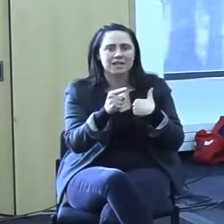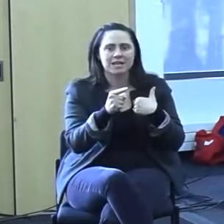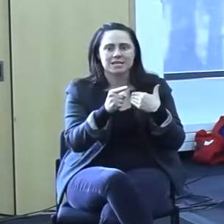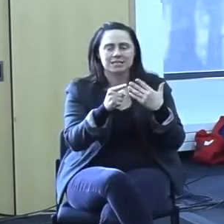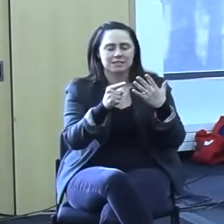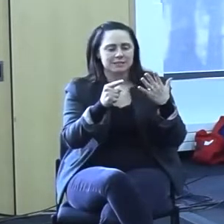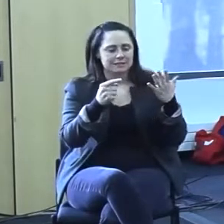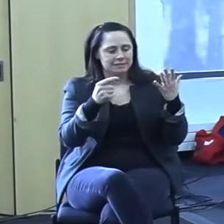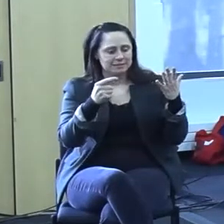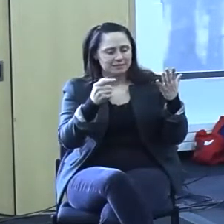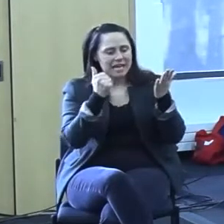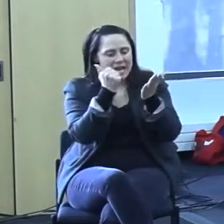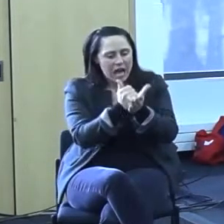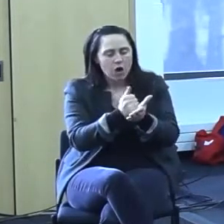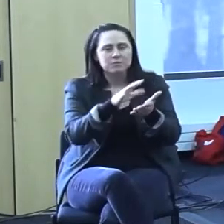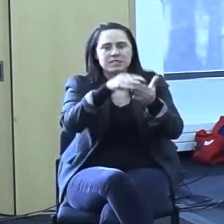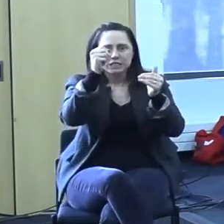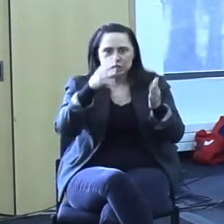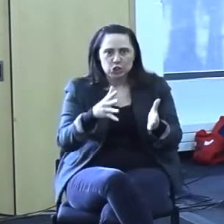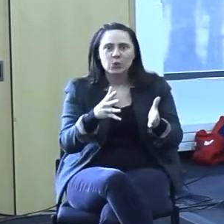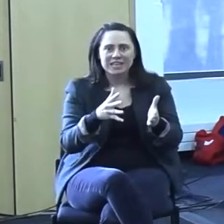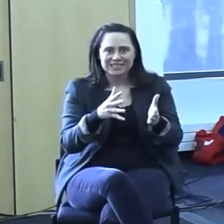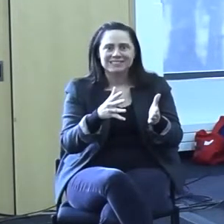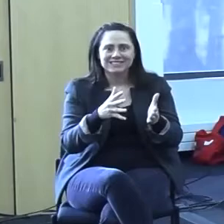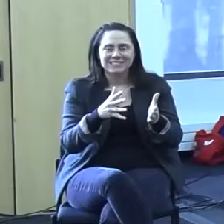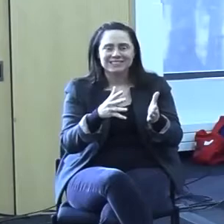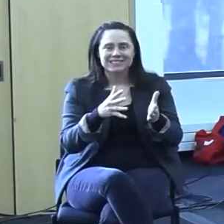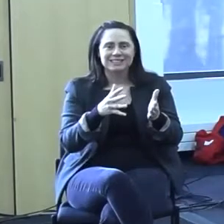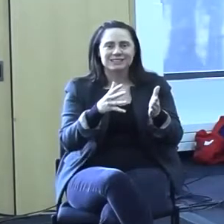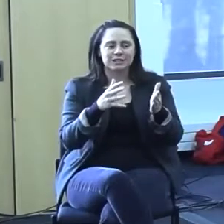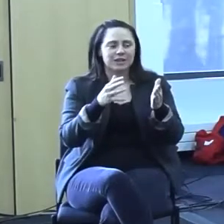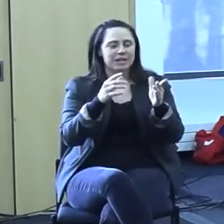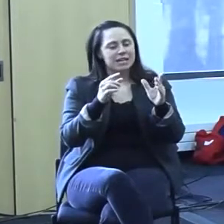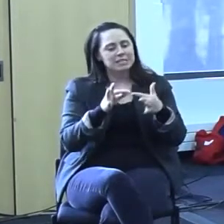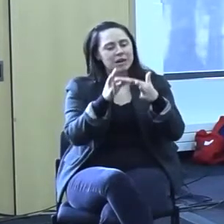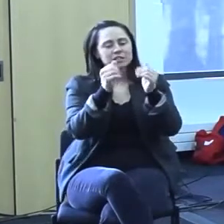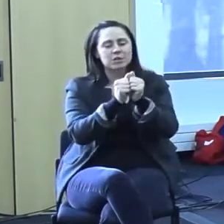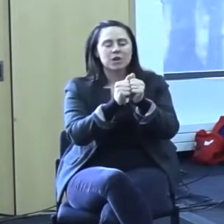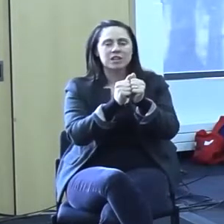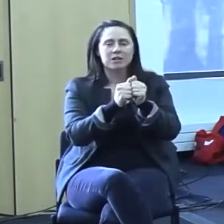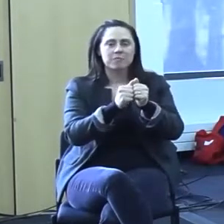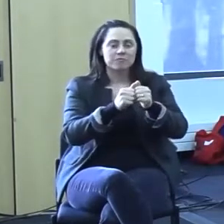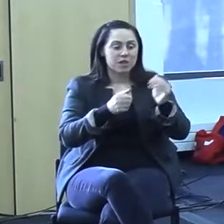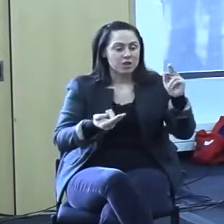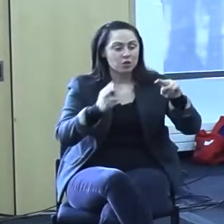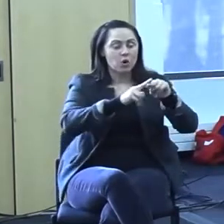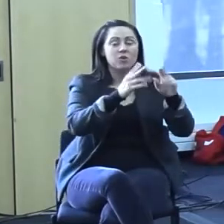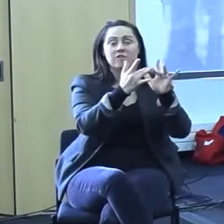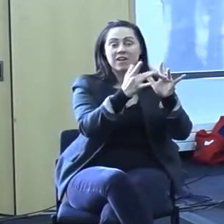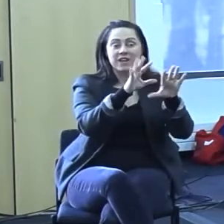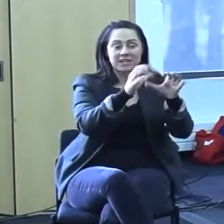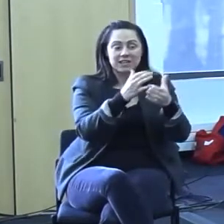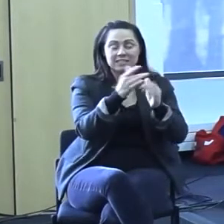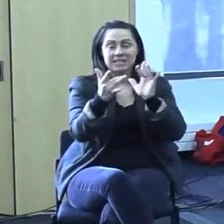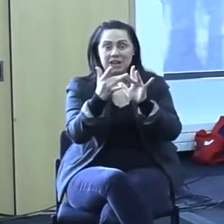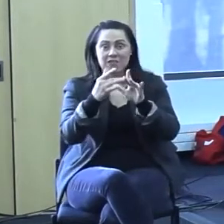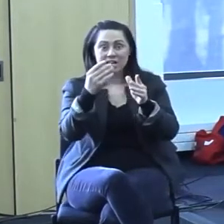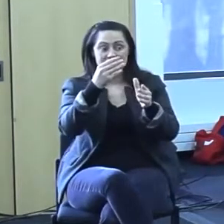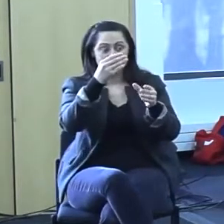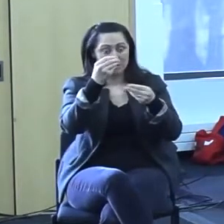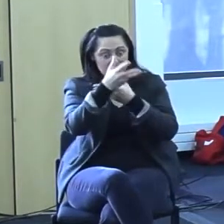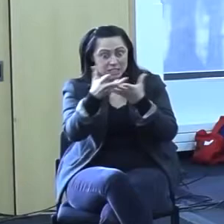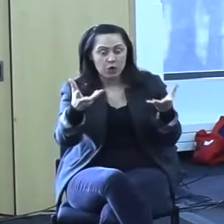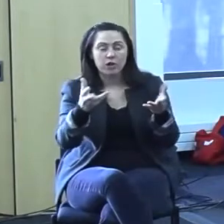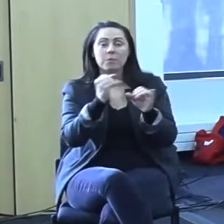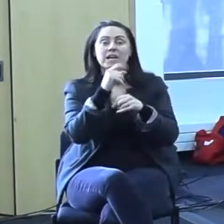for students, and especially when we're talking about the growth of online classes and online material, making sure